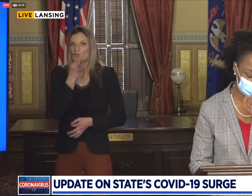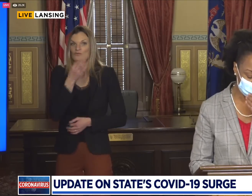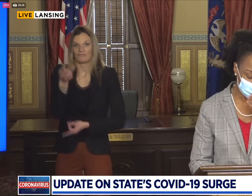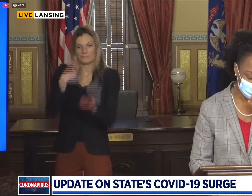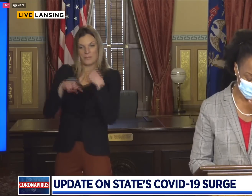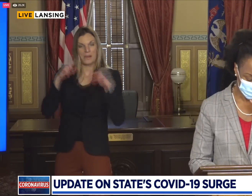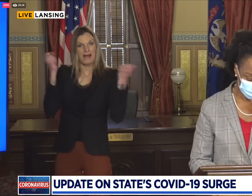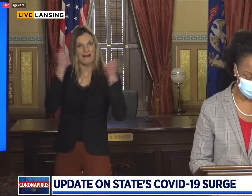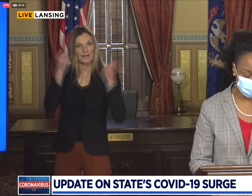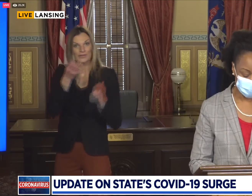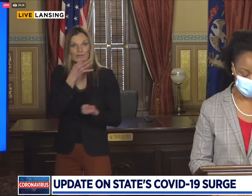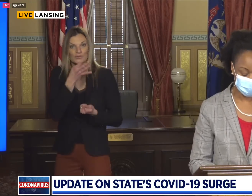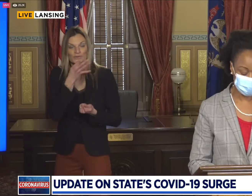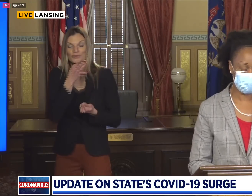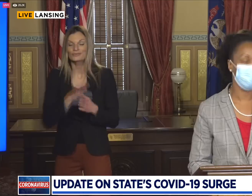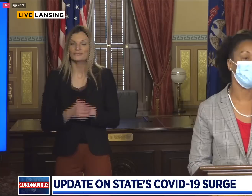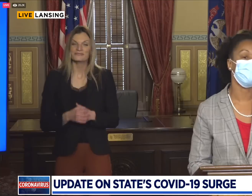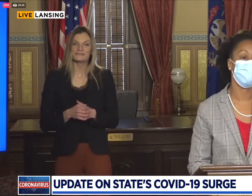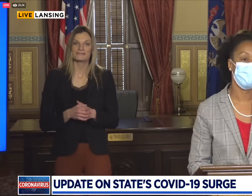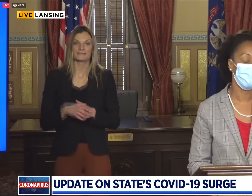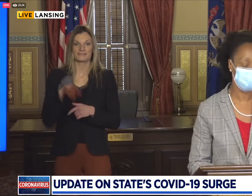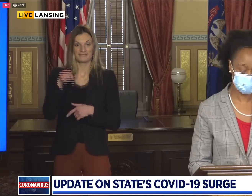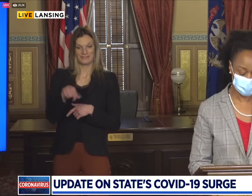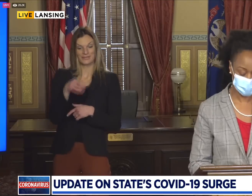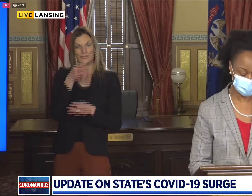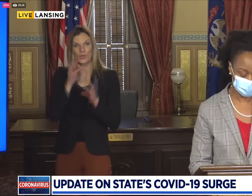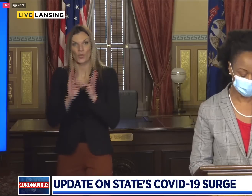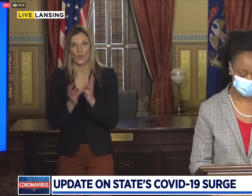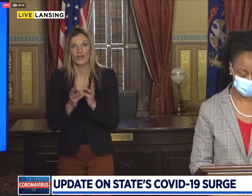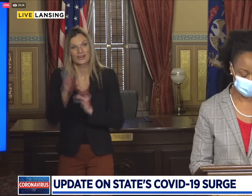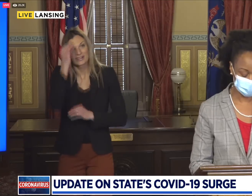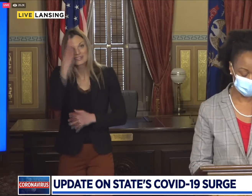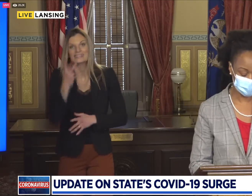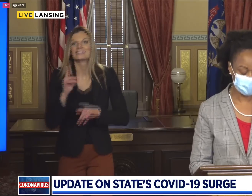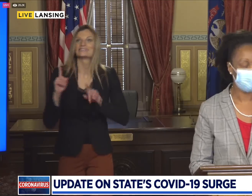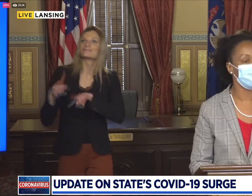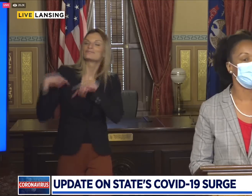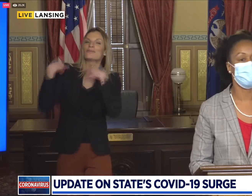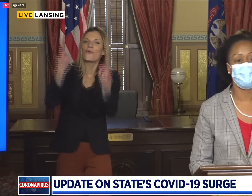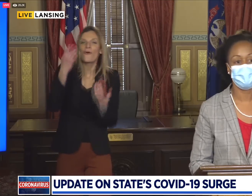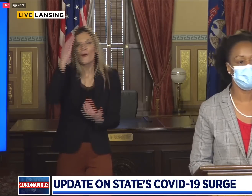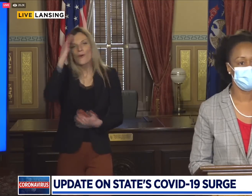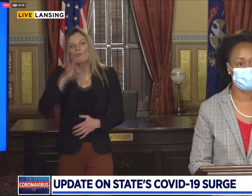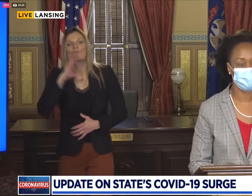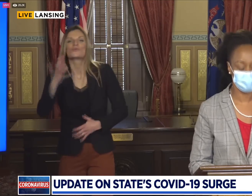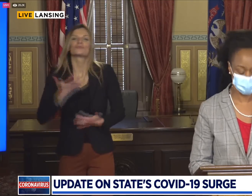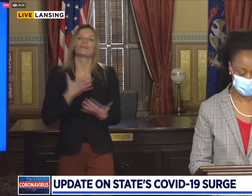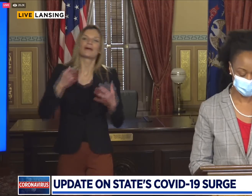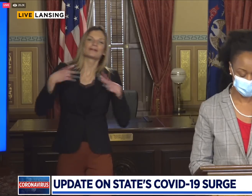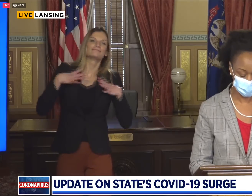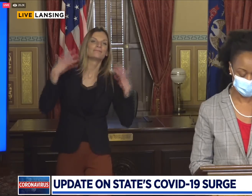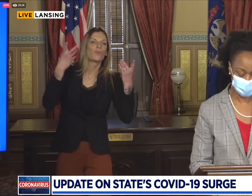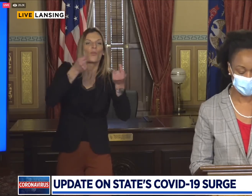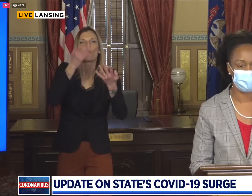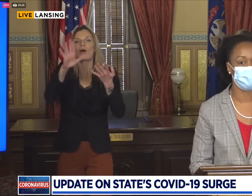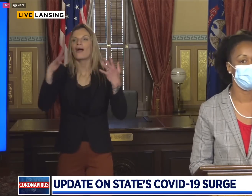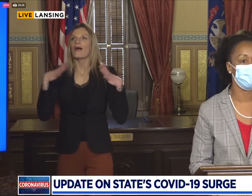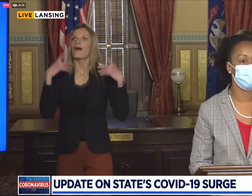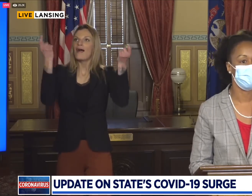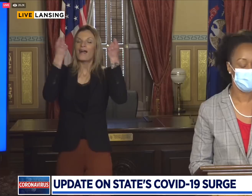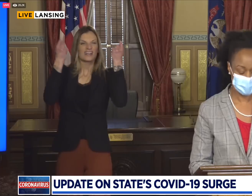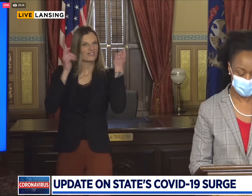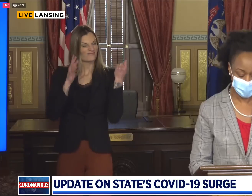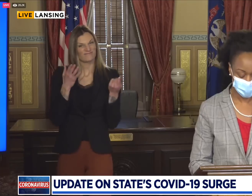season. The winter holidays simply cannot be the same this year. This is not the time to travel for the